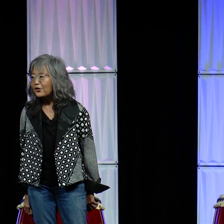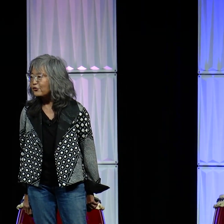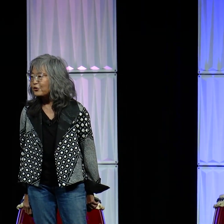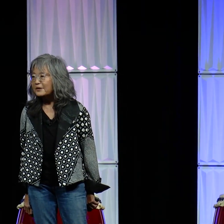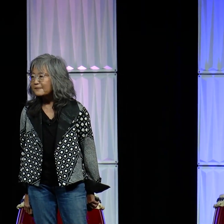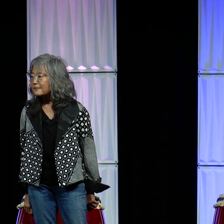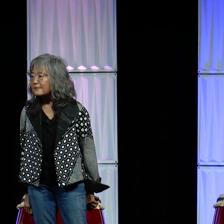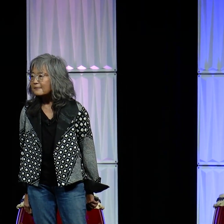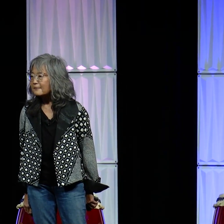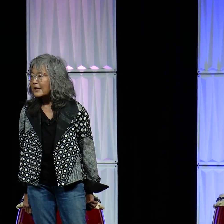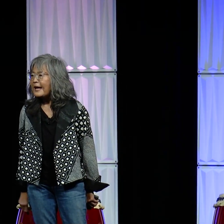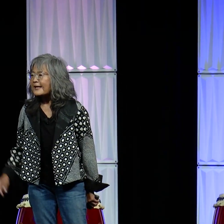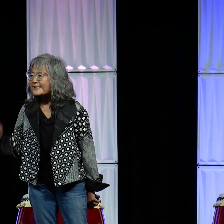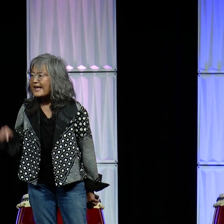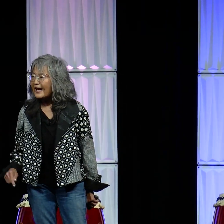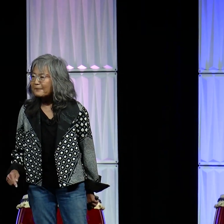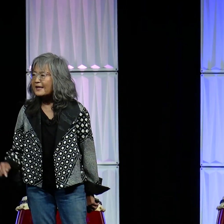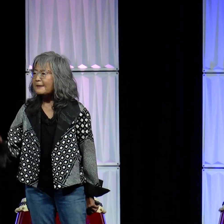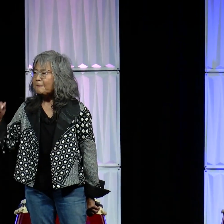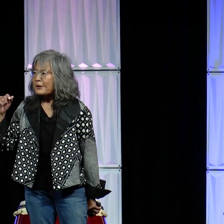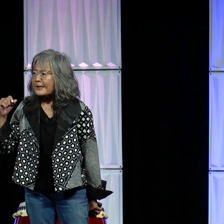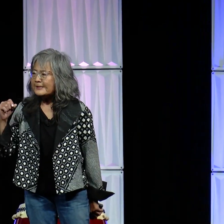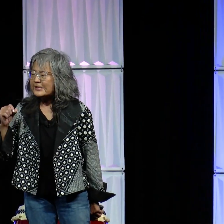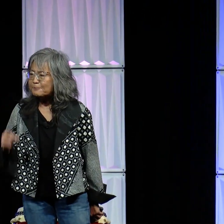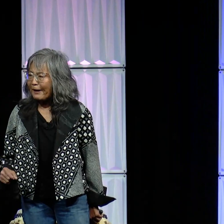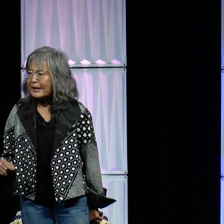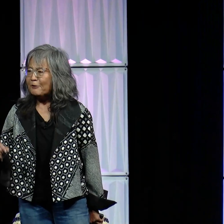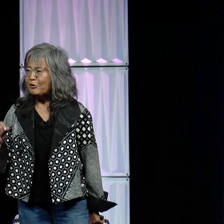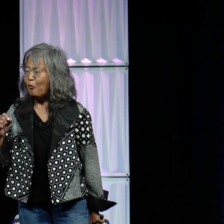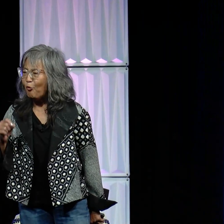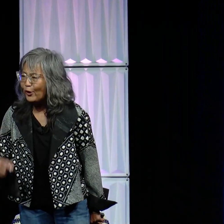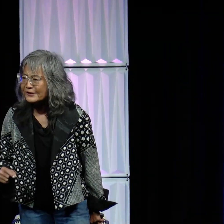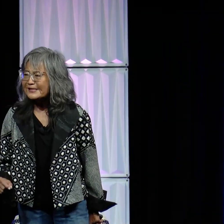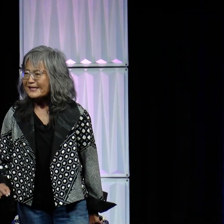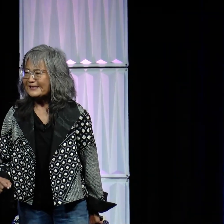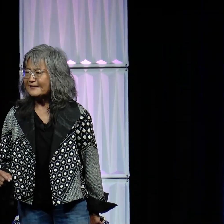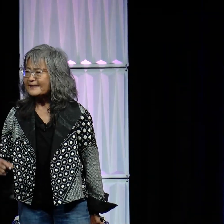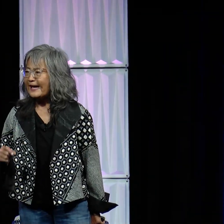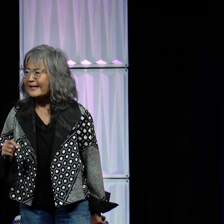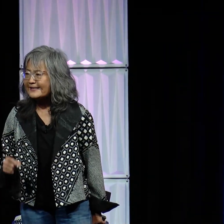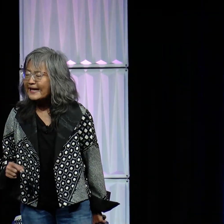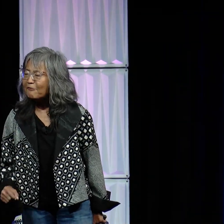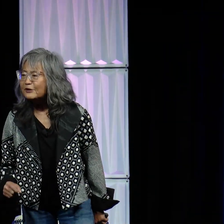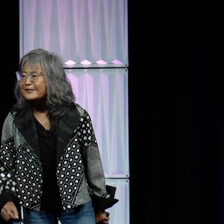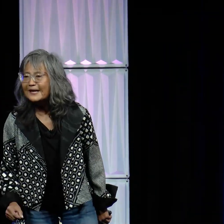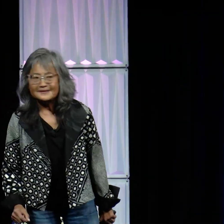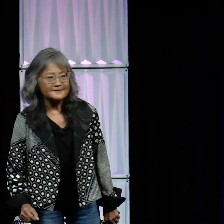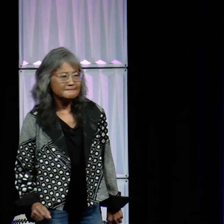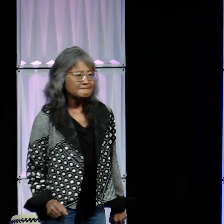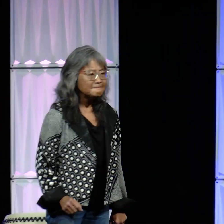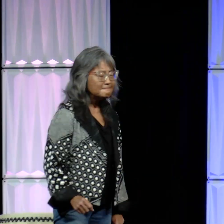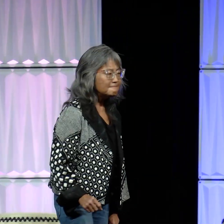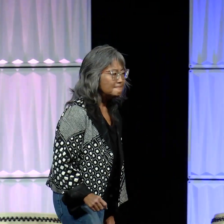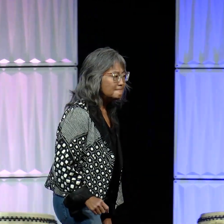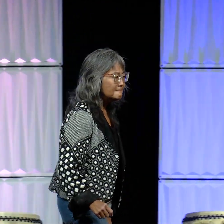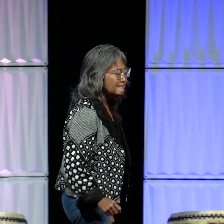I couldn't do it. Because Sammy, in spite of the worst things that he's ever done,